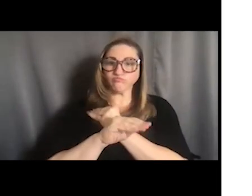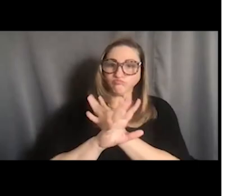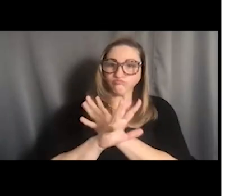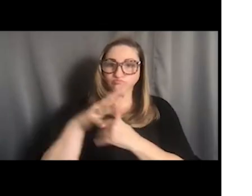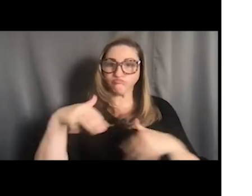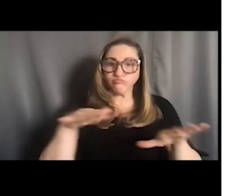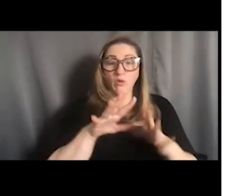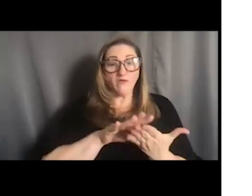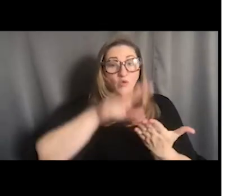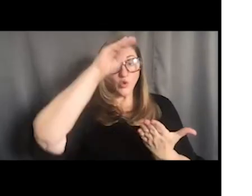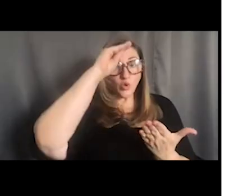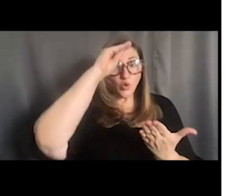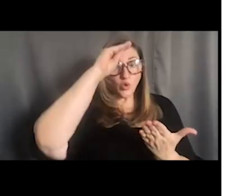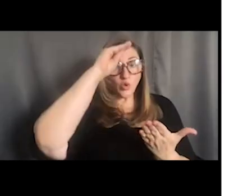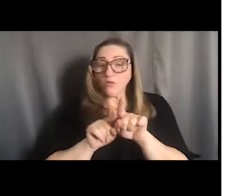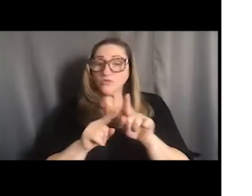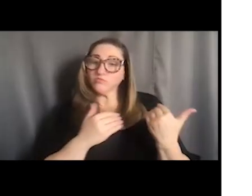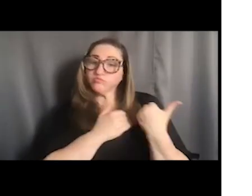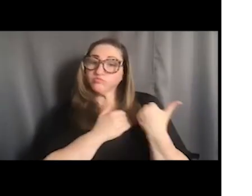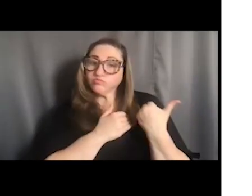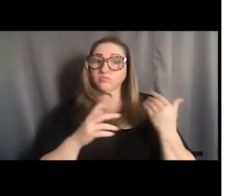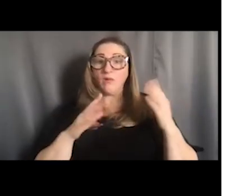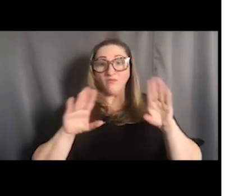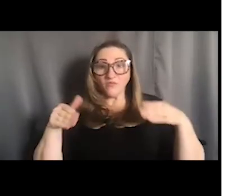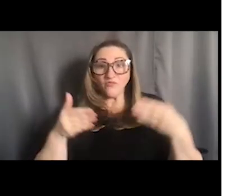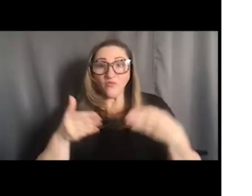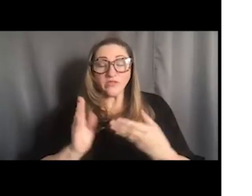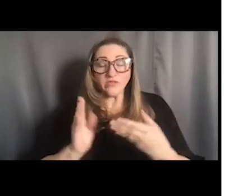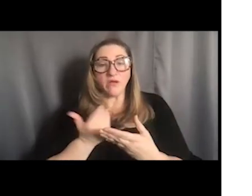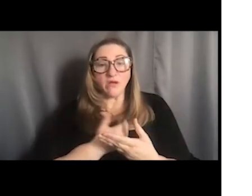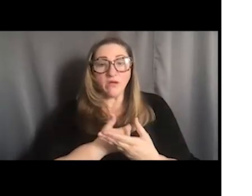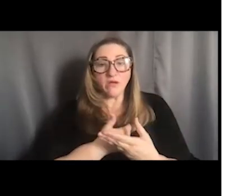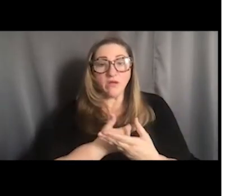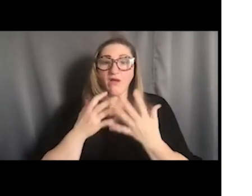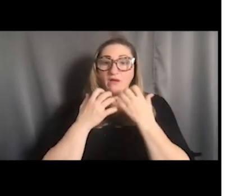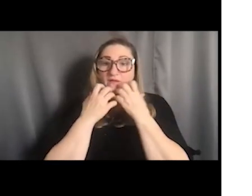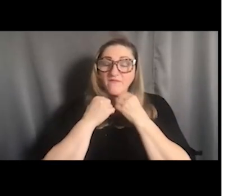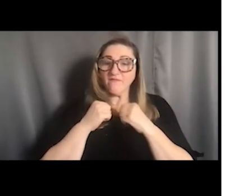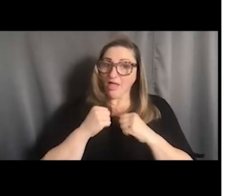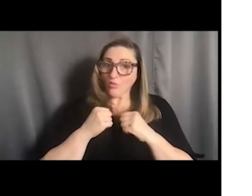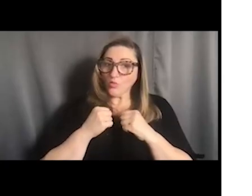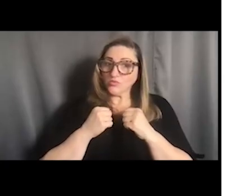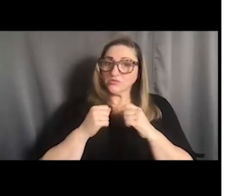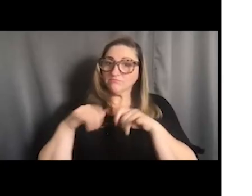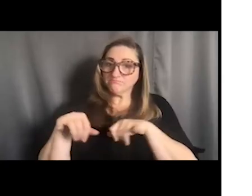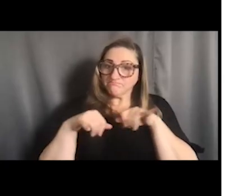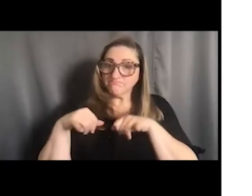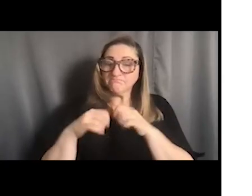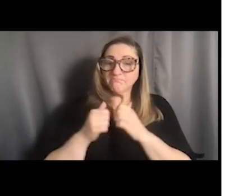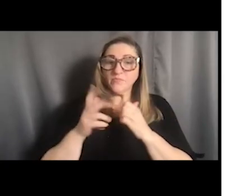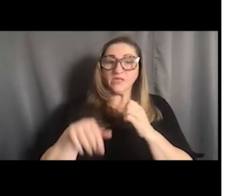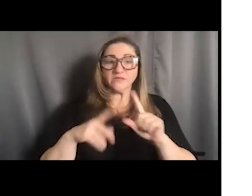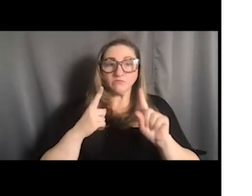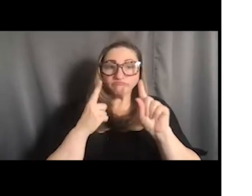accountability based on Dance.NYC's values of justice, equity, and inclusion. This means that we agree to share our